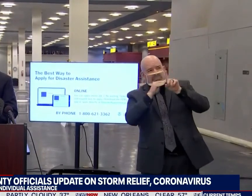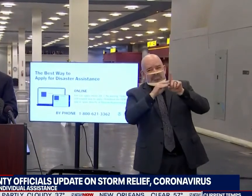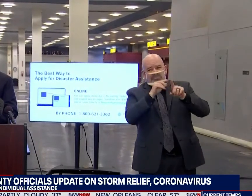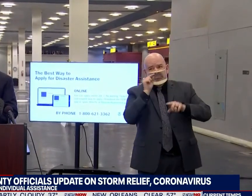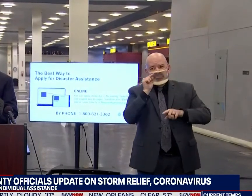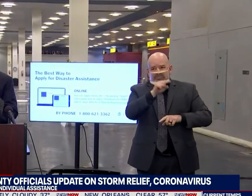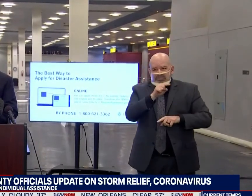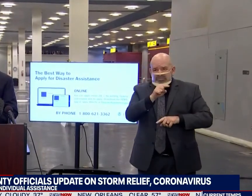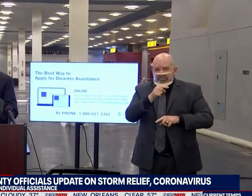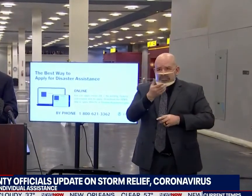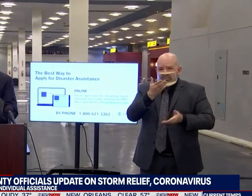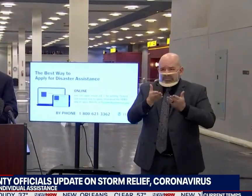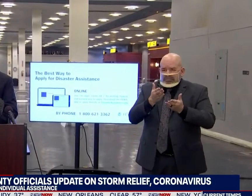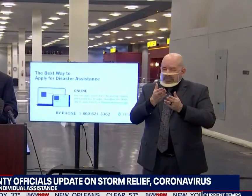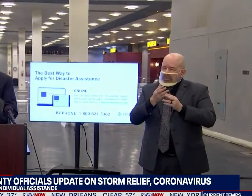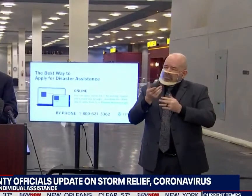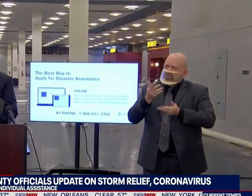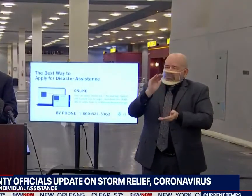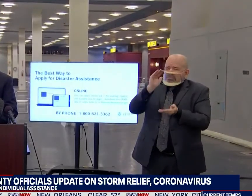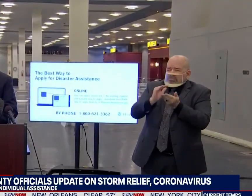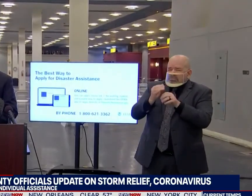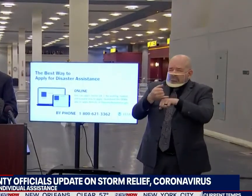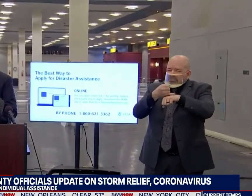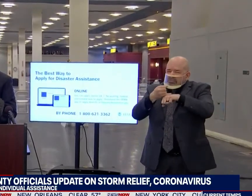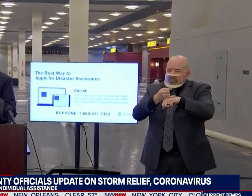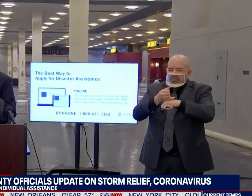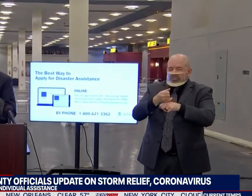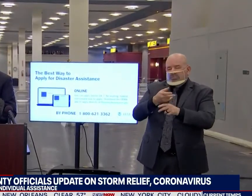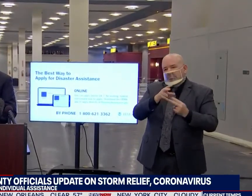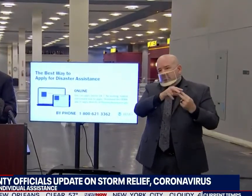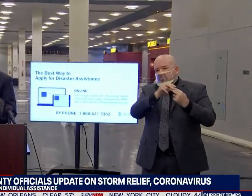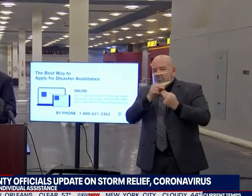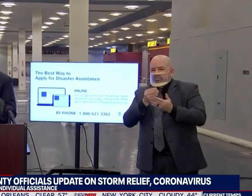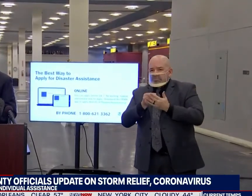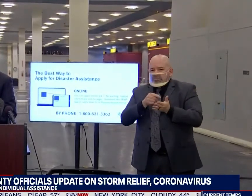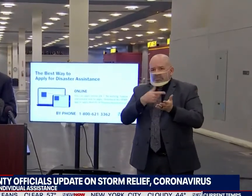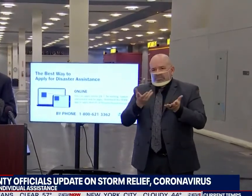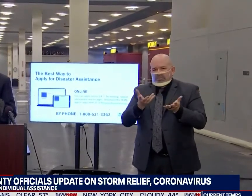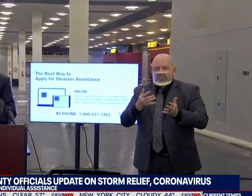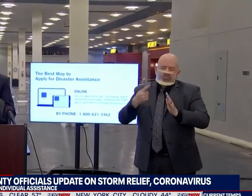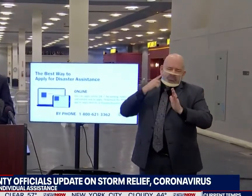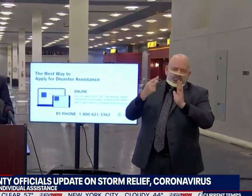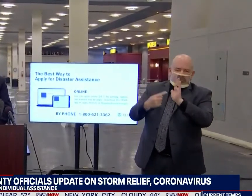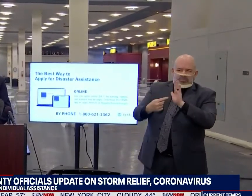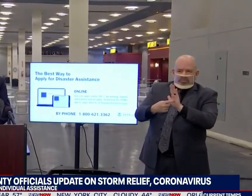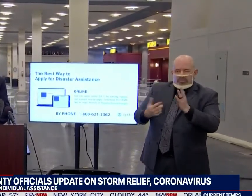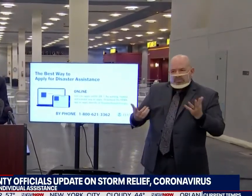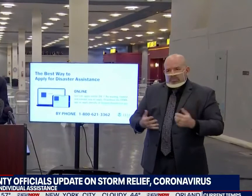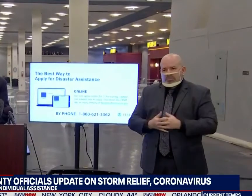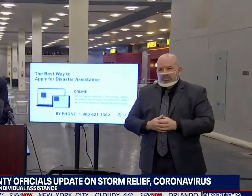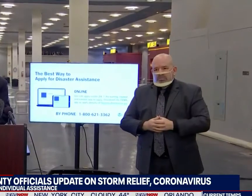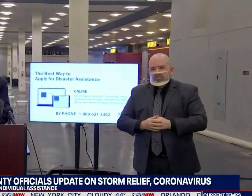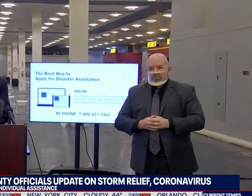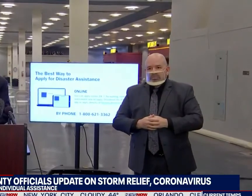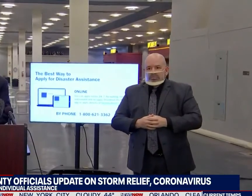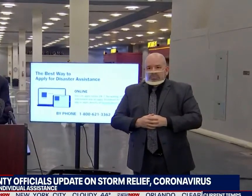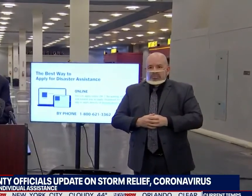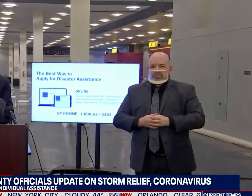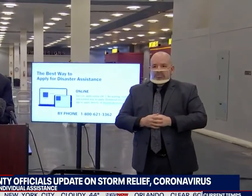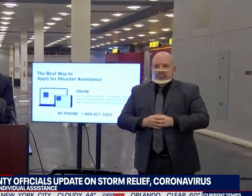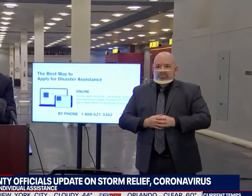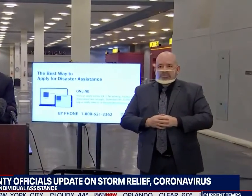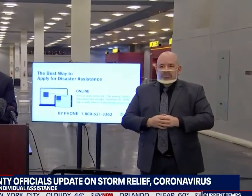through the the small business assistance program. Let me give you a couple of examples of that. So, your your